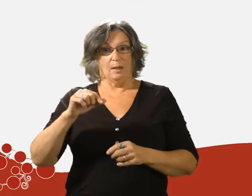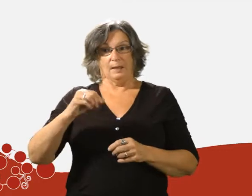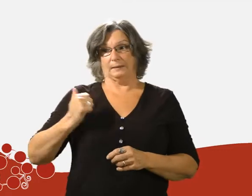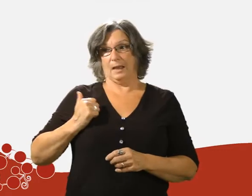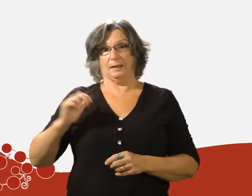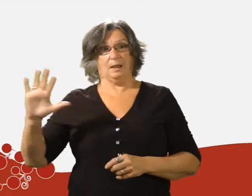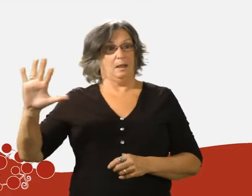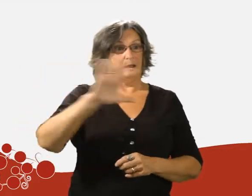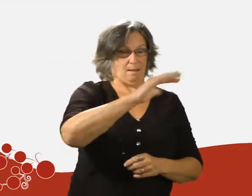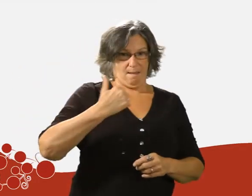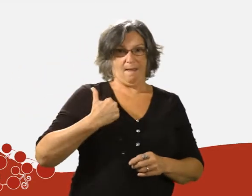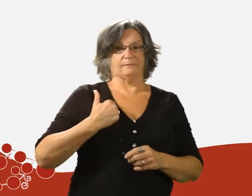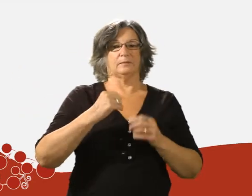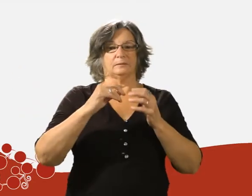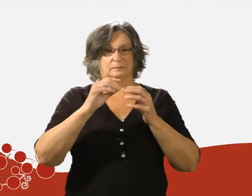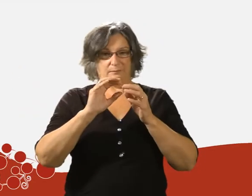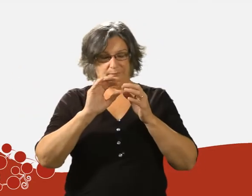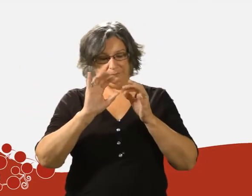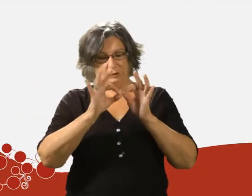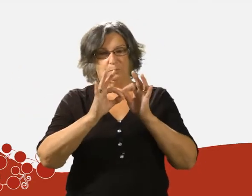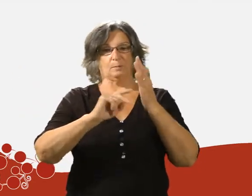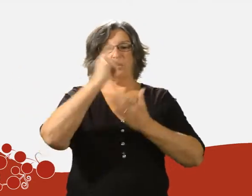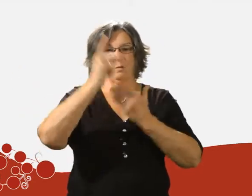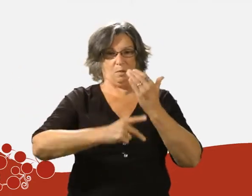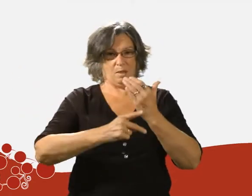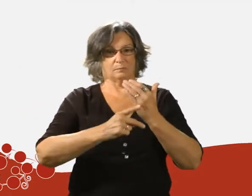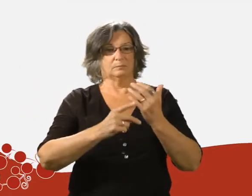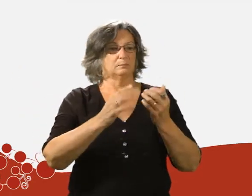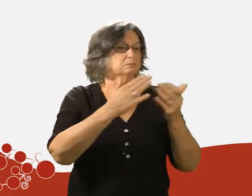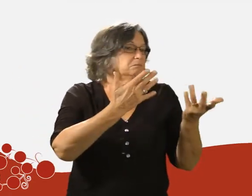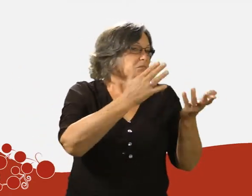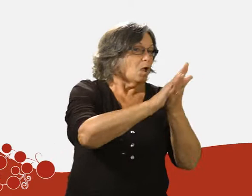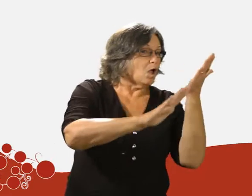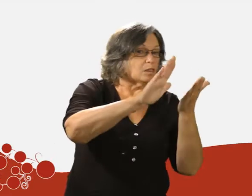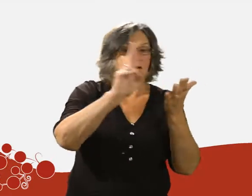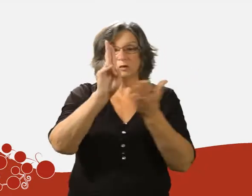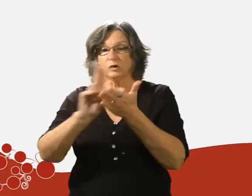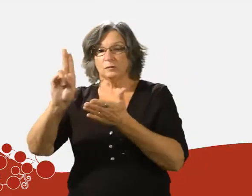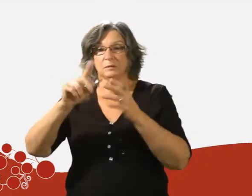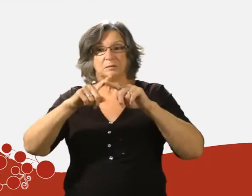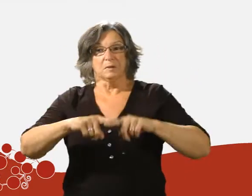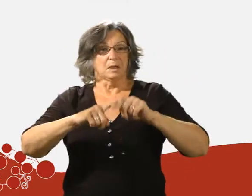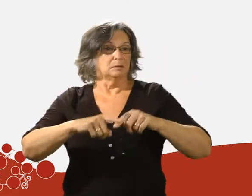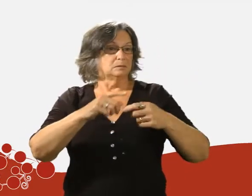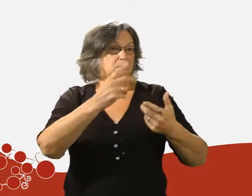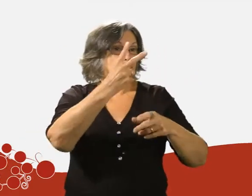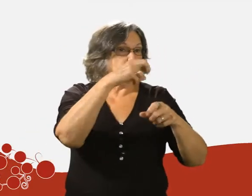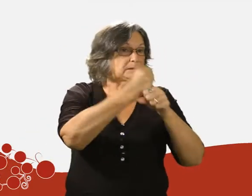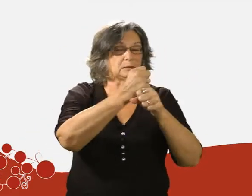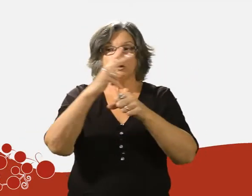Across Canada, there are several colleges and universities that offer an ASL interpreter training program. Most will be either a